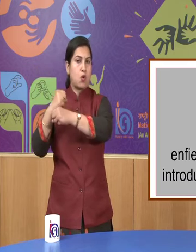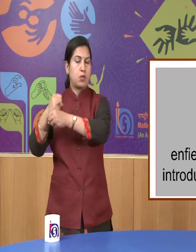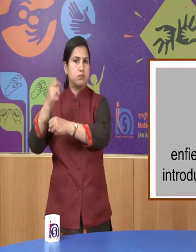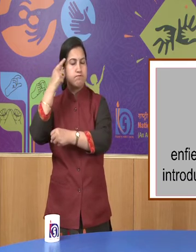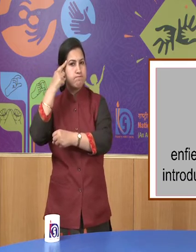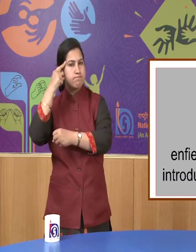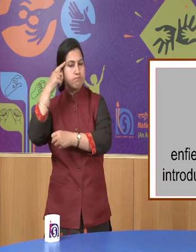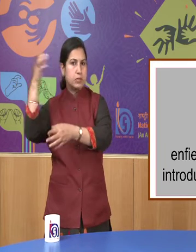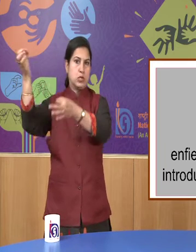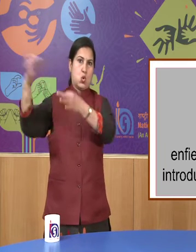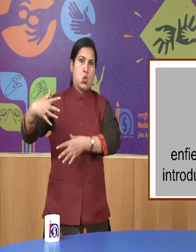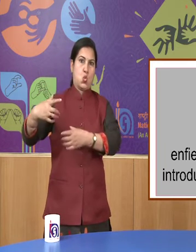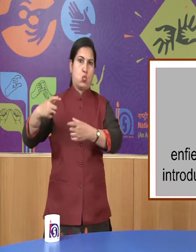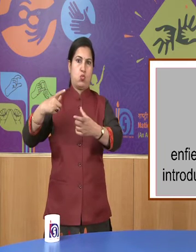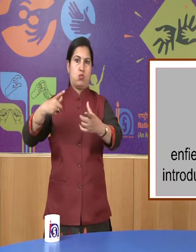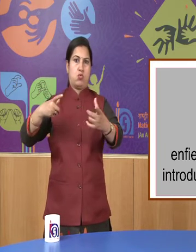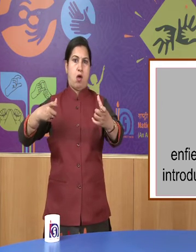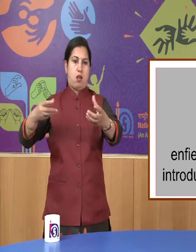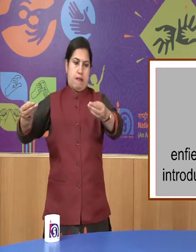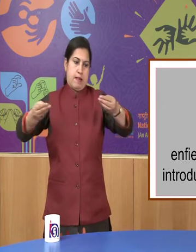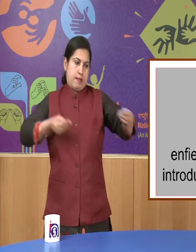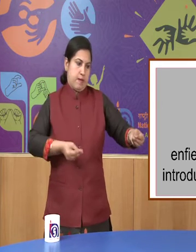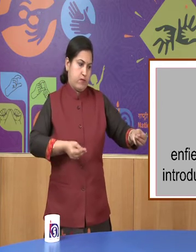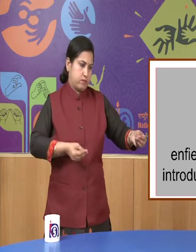introduce new Enfield rifles